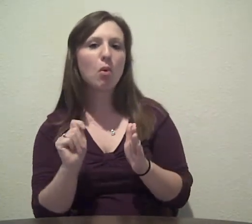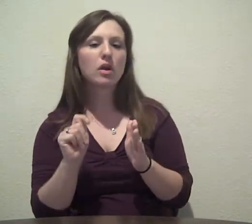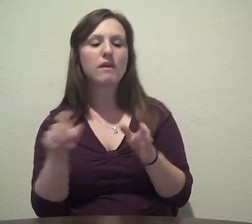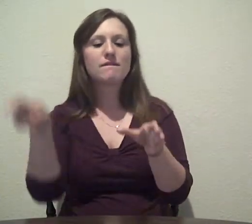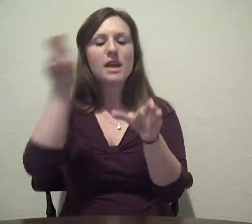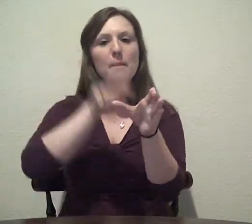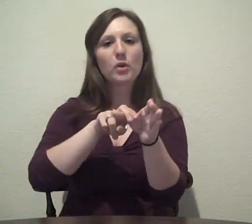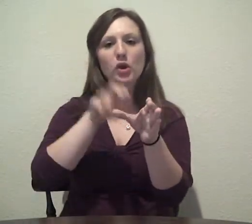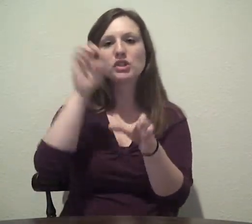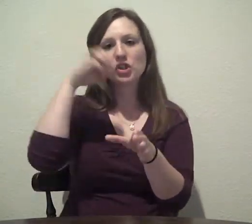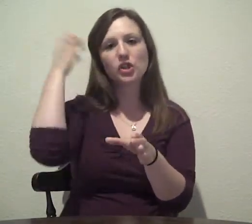Europe.